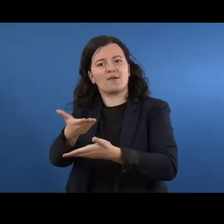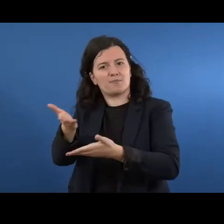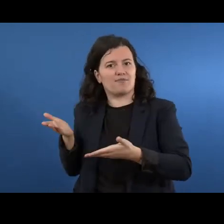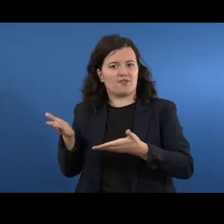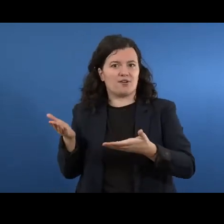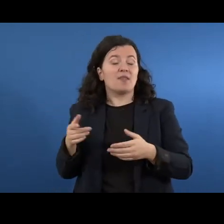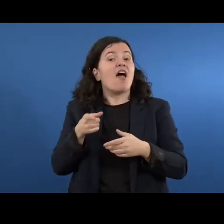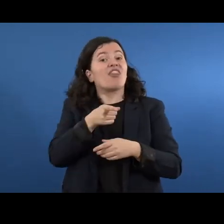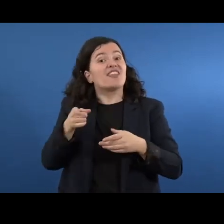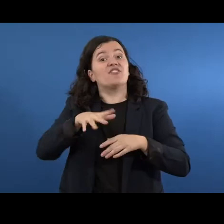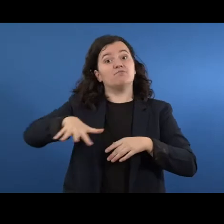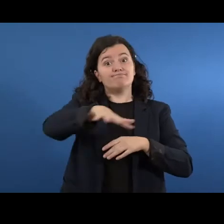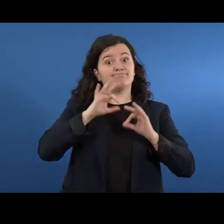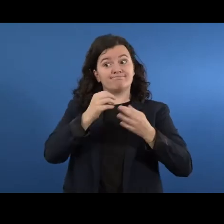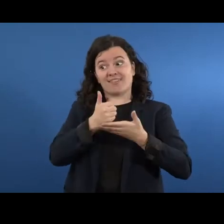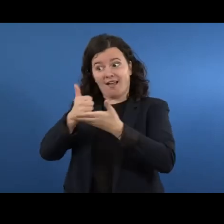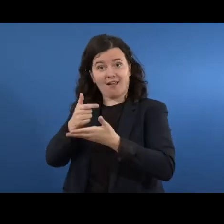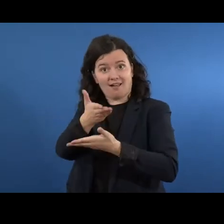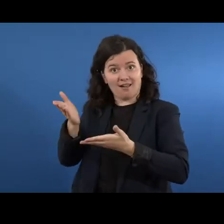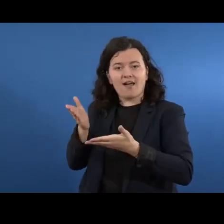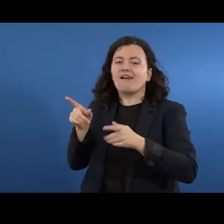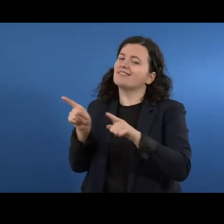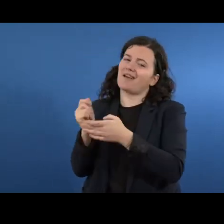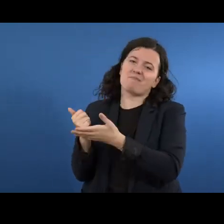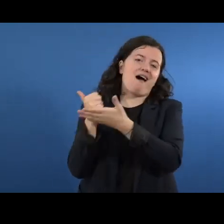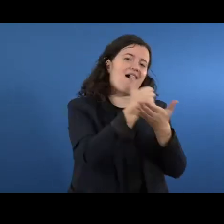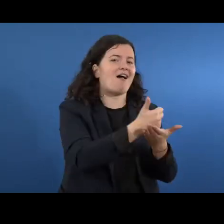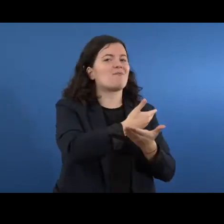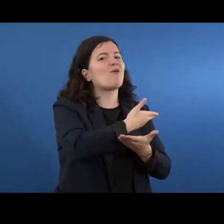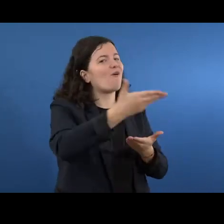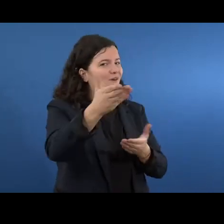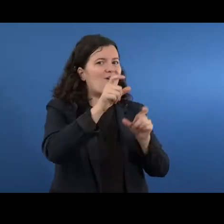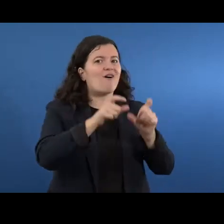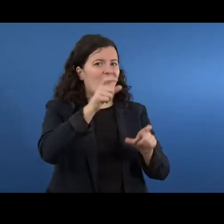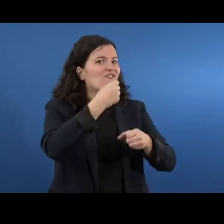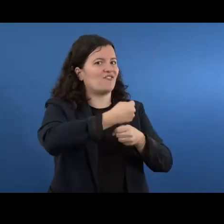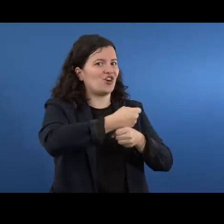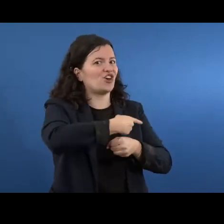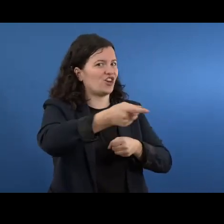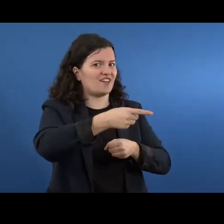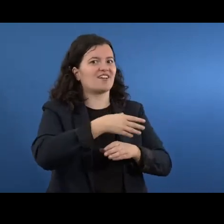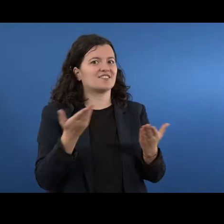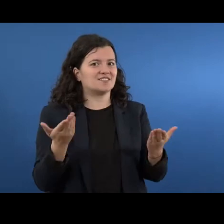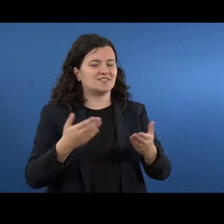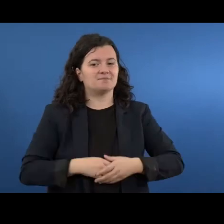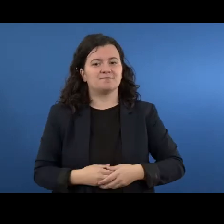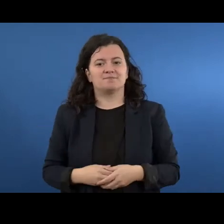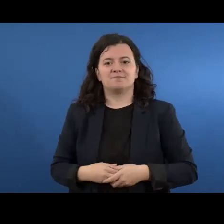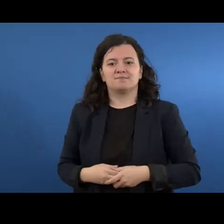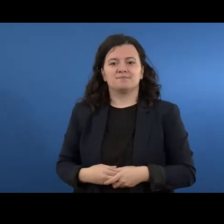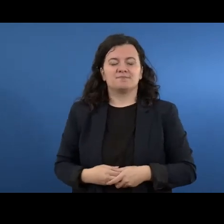all employees and maybe not only for persons with disabilities, there is sometimes a lack of